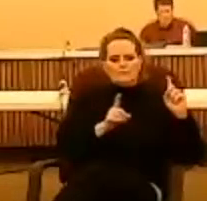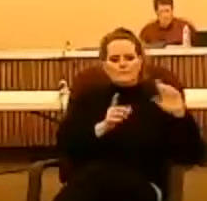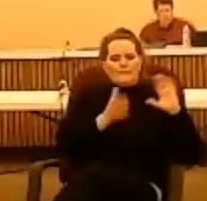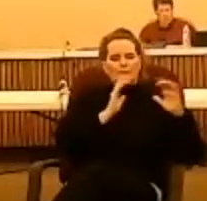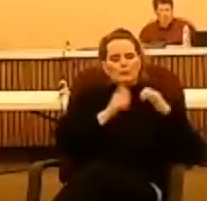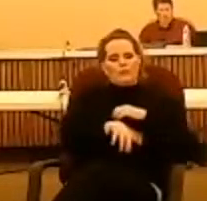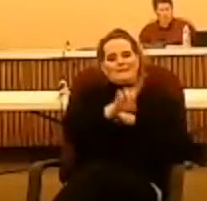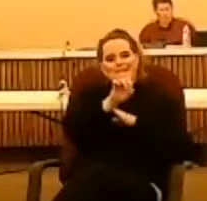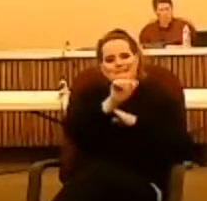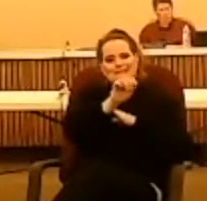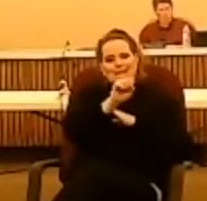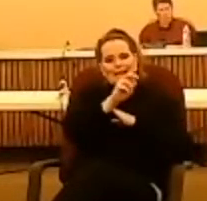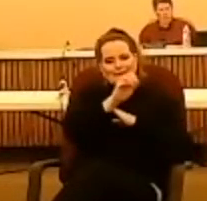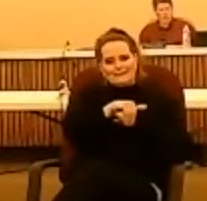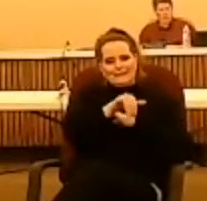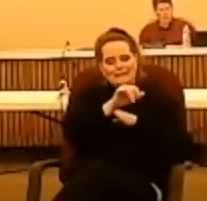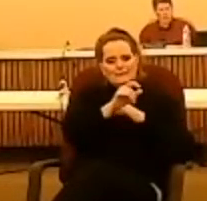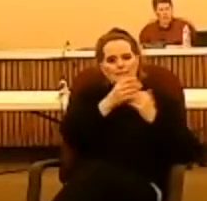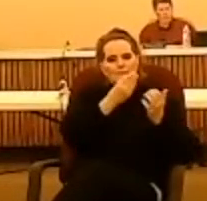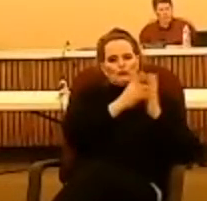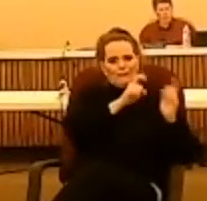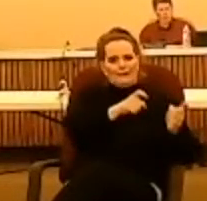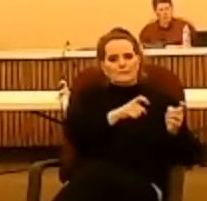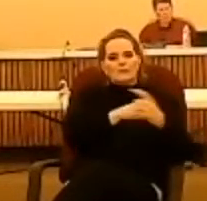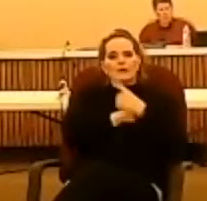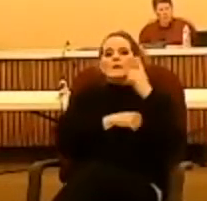yep. So Okay. this is going to be for stuff like,